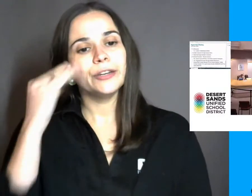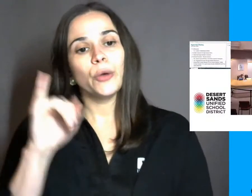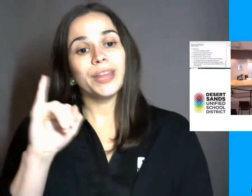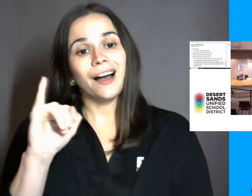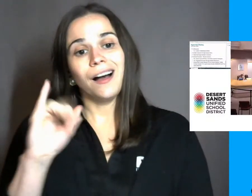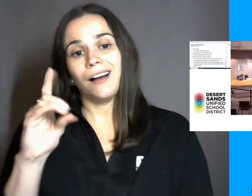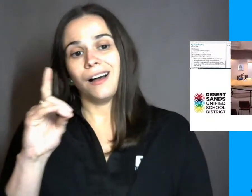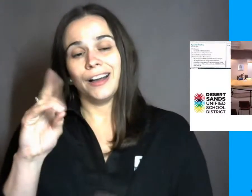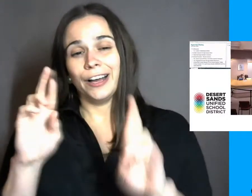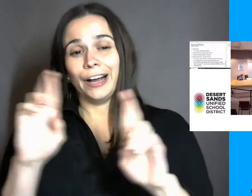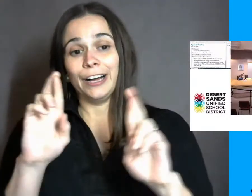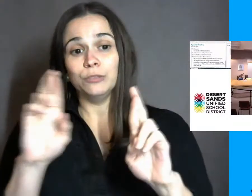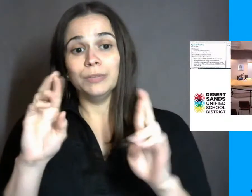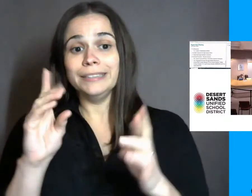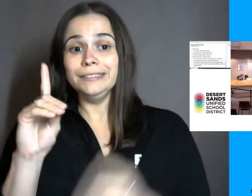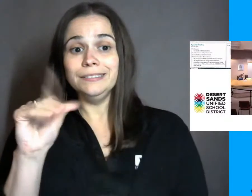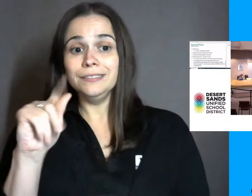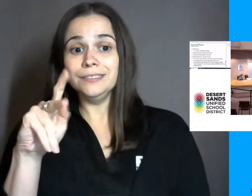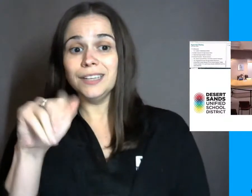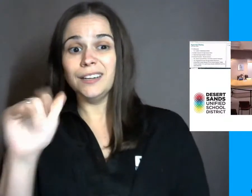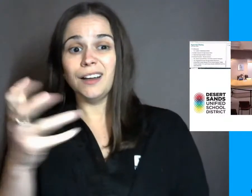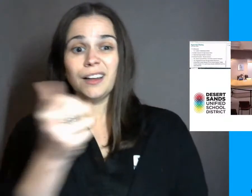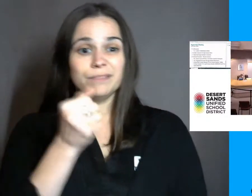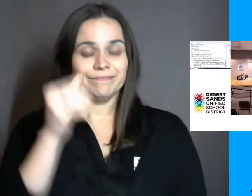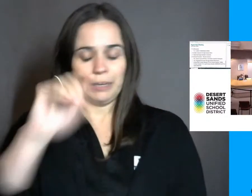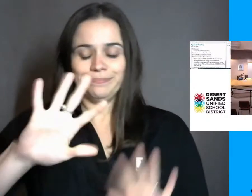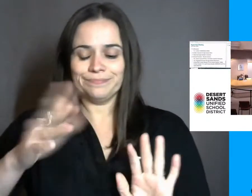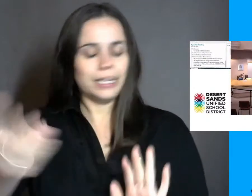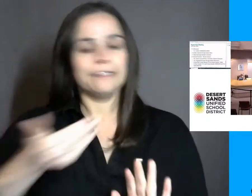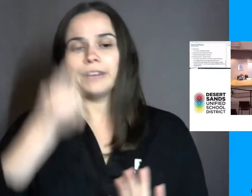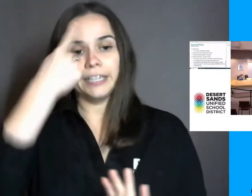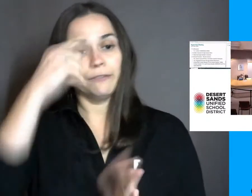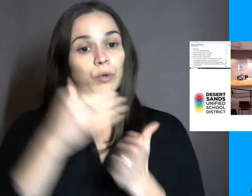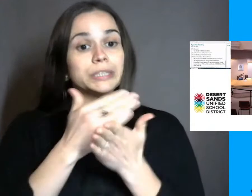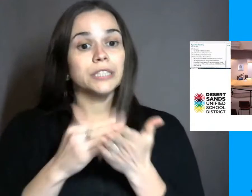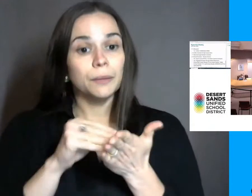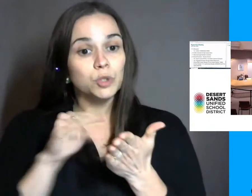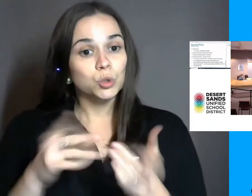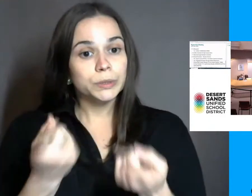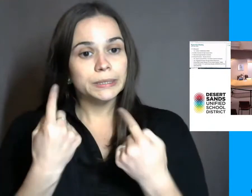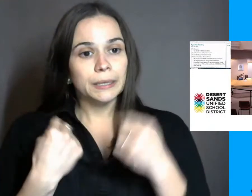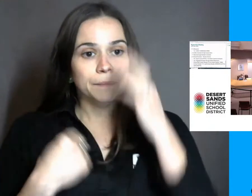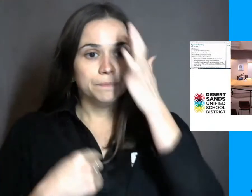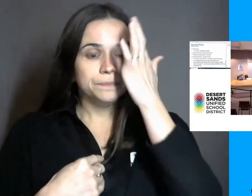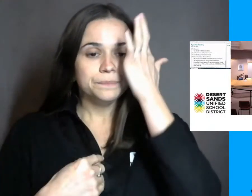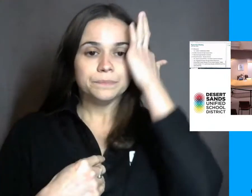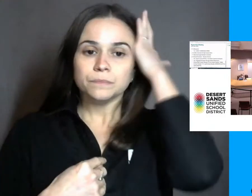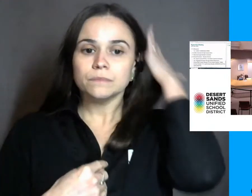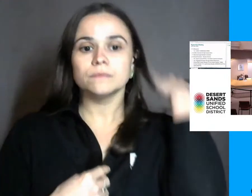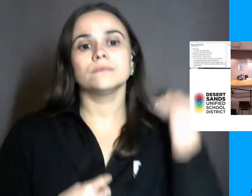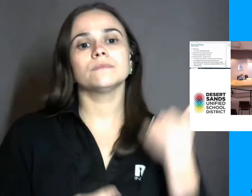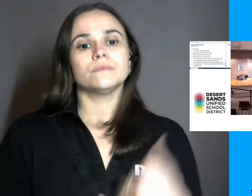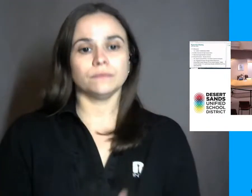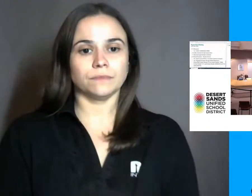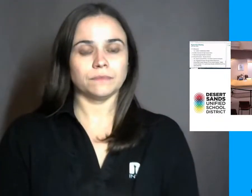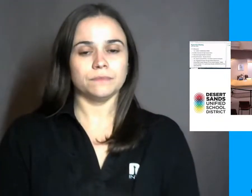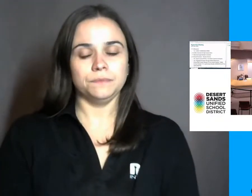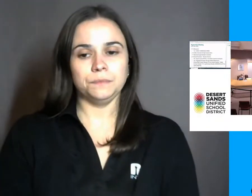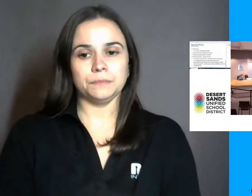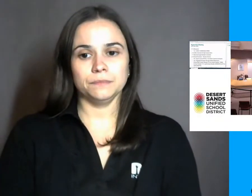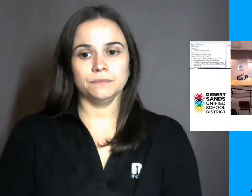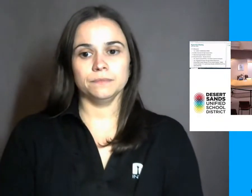elementary inviting certain students to come, but I wondered if it would all be also, I think last year maybe it was also open